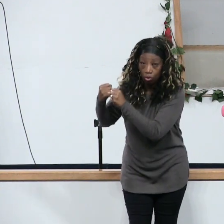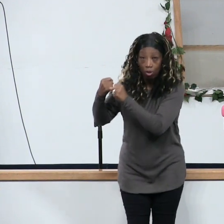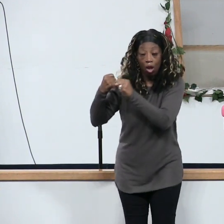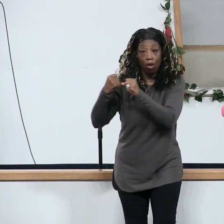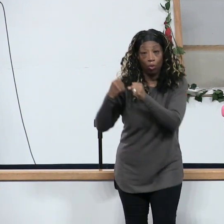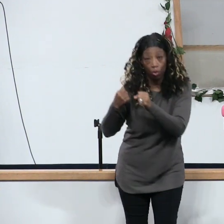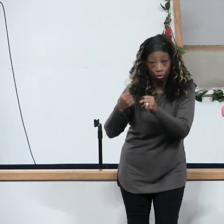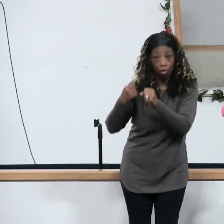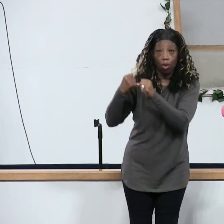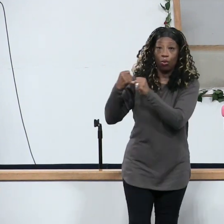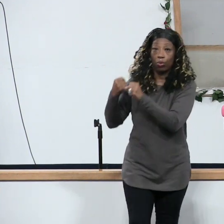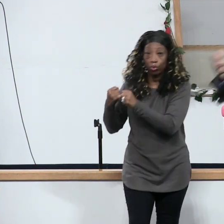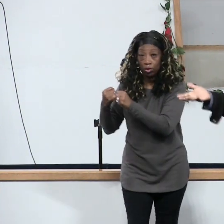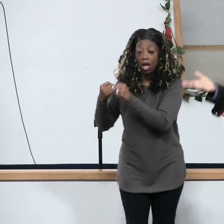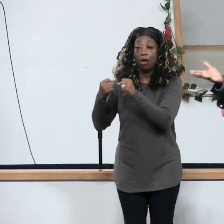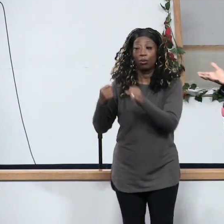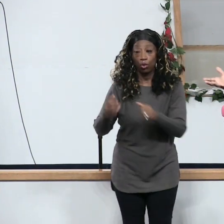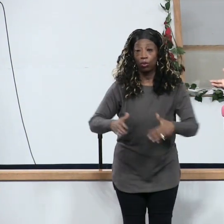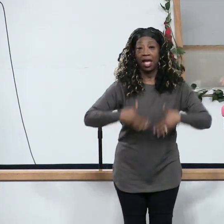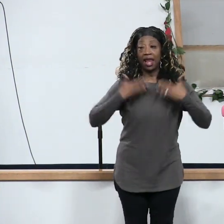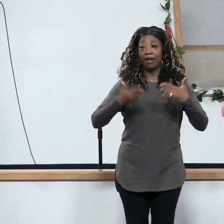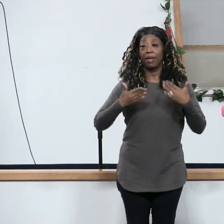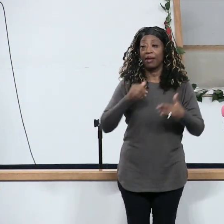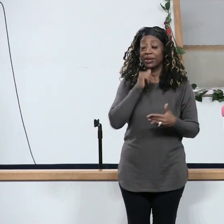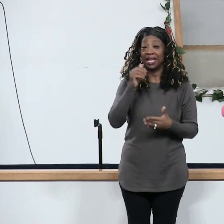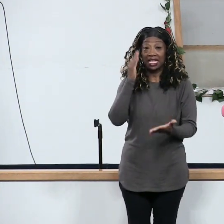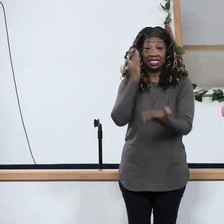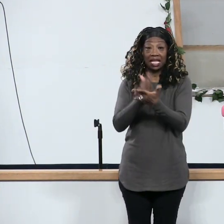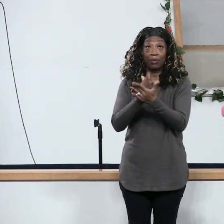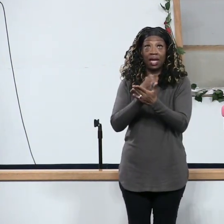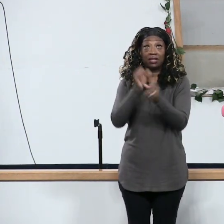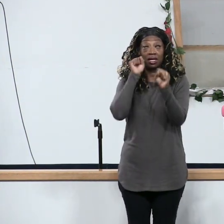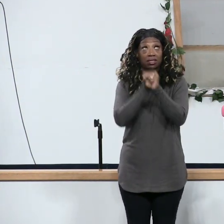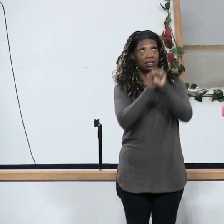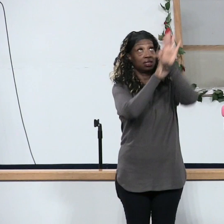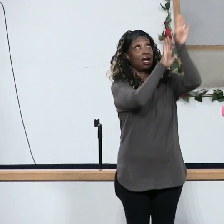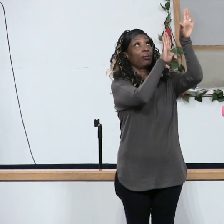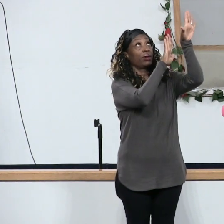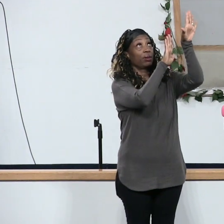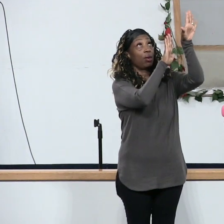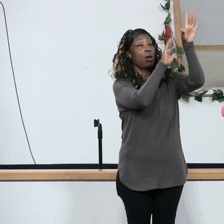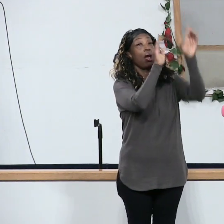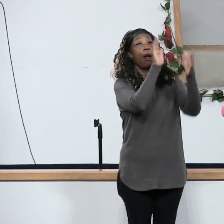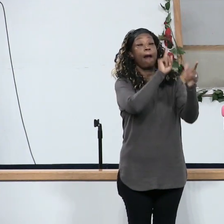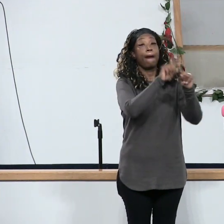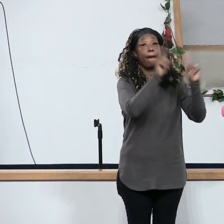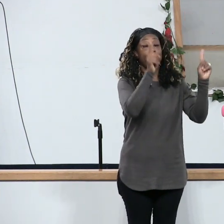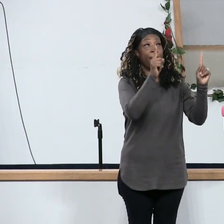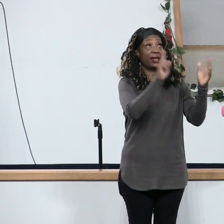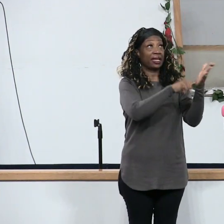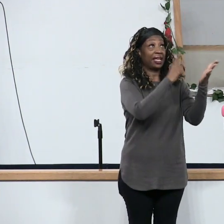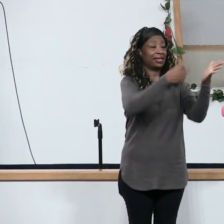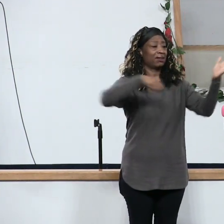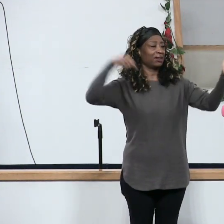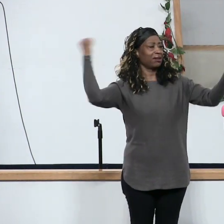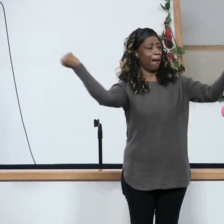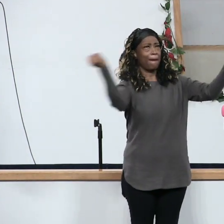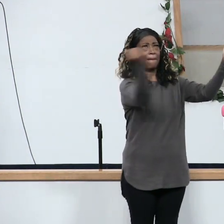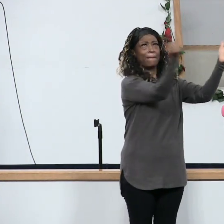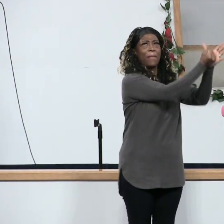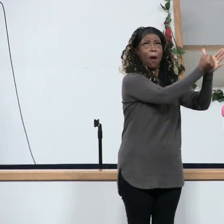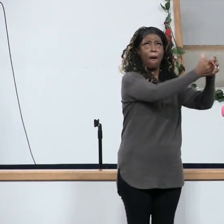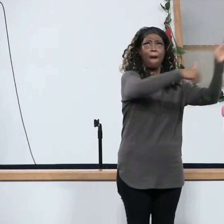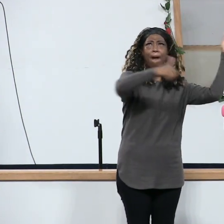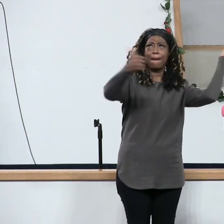at the top of the mountain, but he literally laid down and allowed people to drive railroad spikes into his hands and into